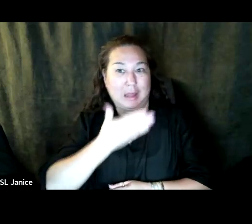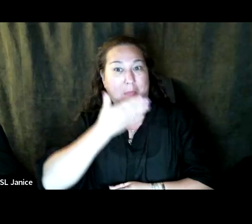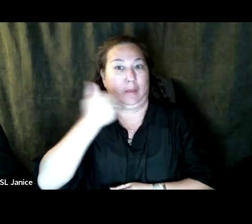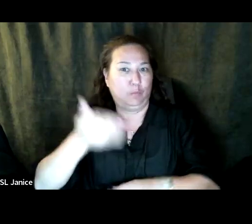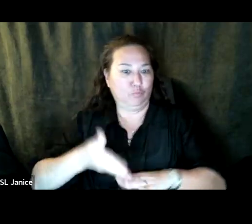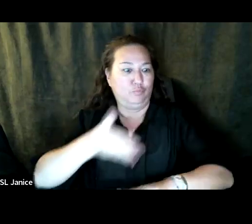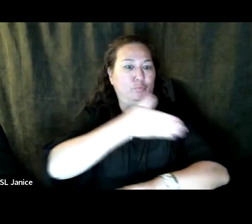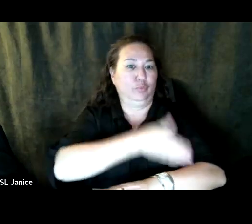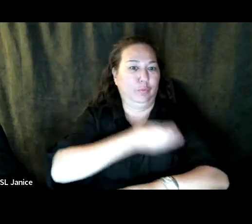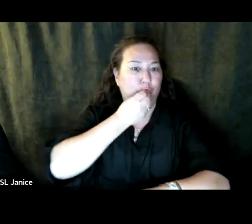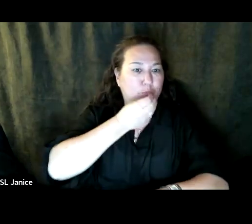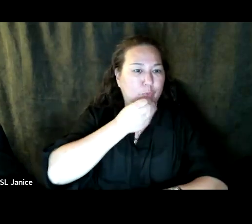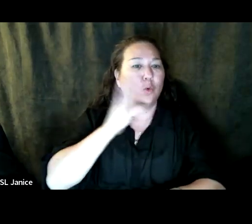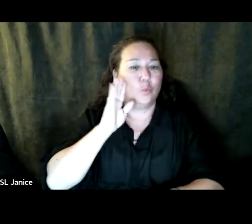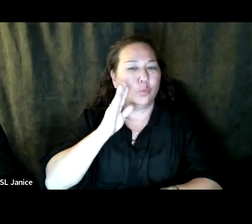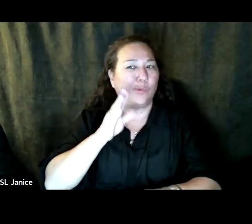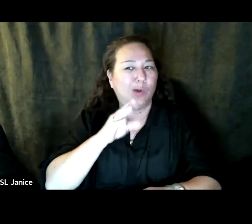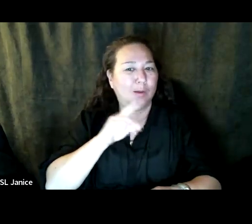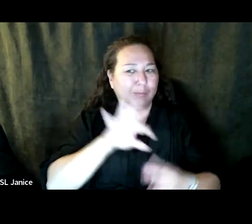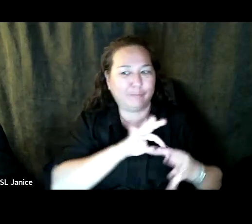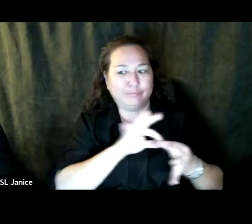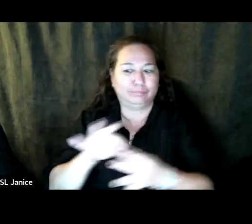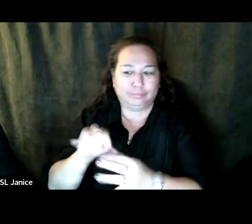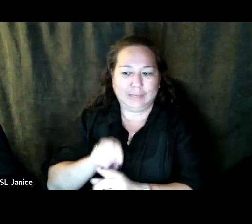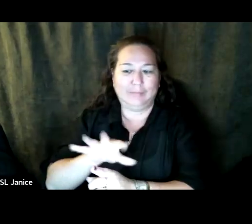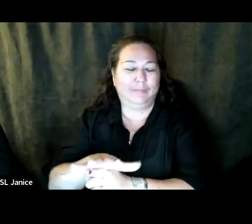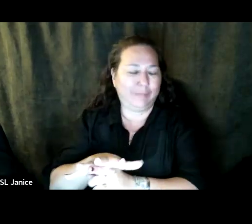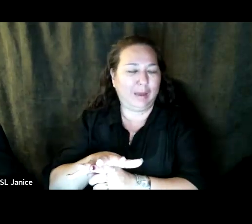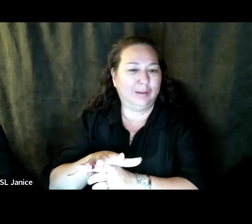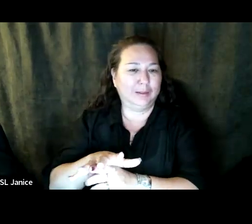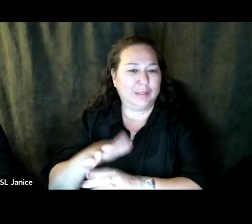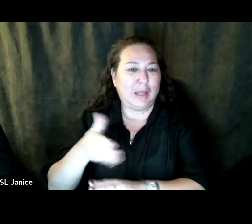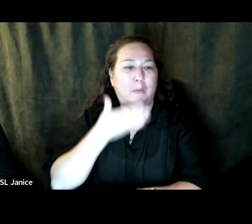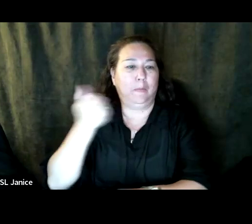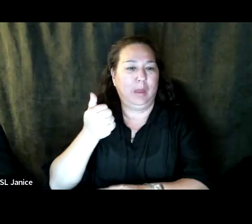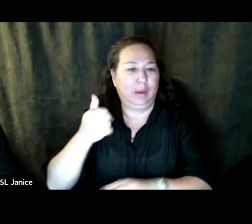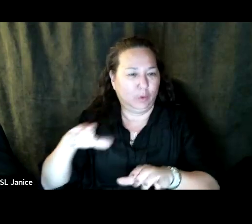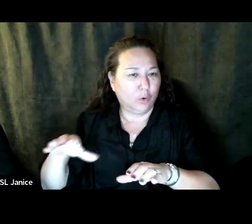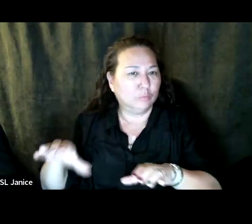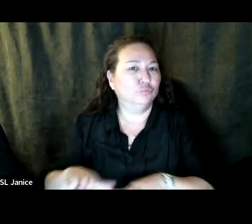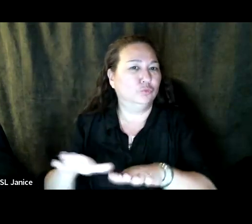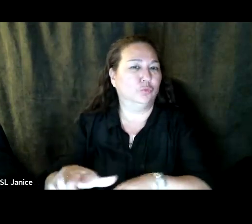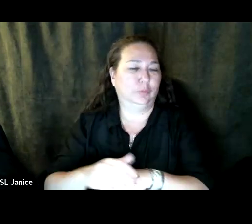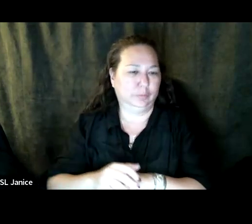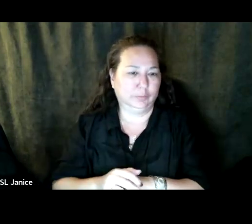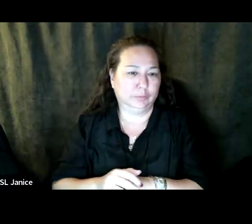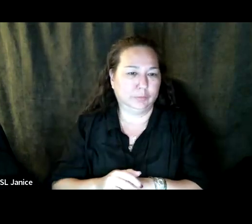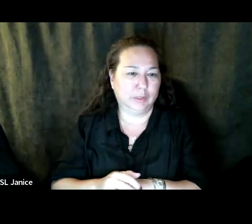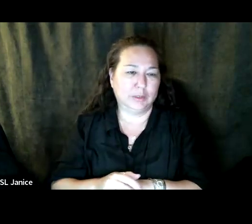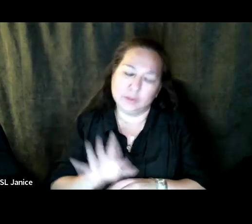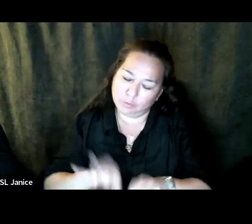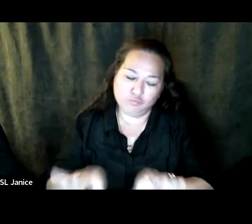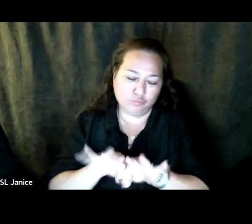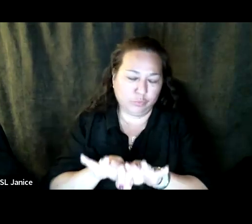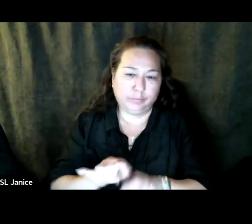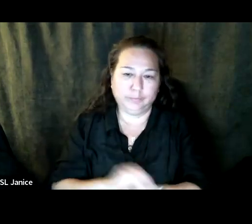important. La segunda cosa que quisiera compartir, que quisiera decir a los papás, si eres nuevo